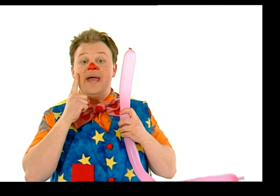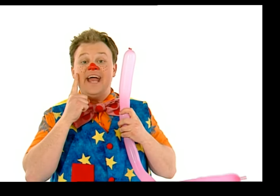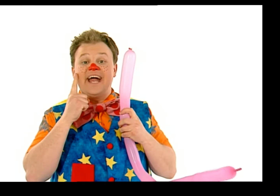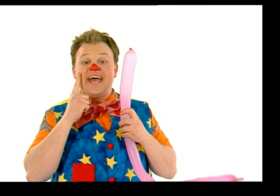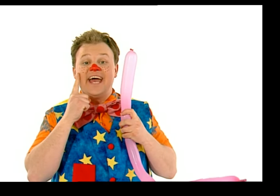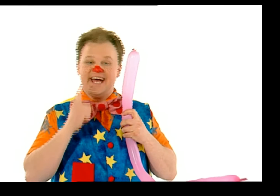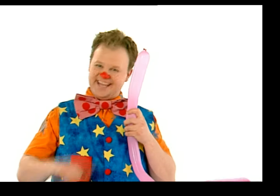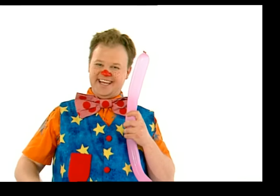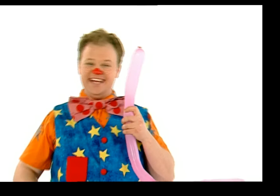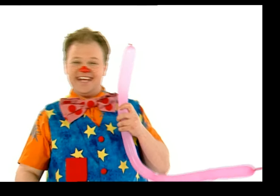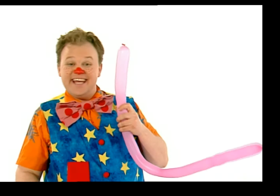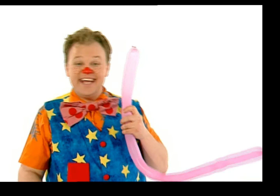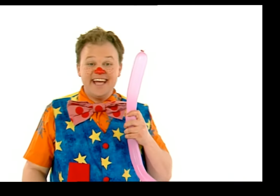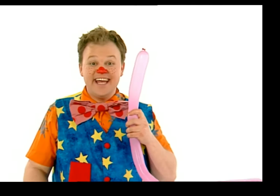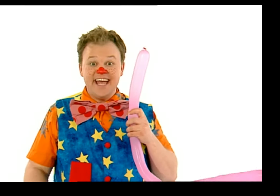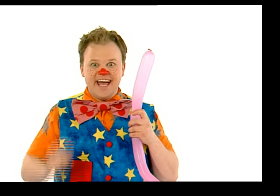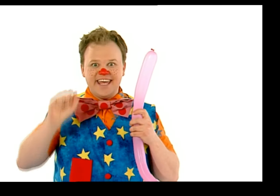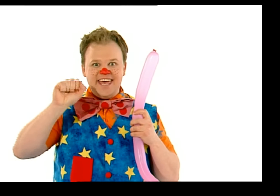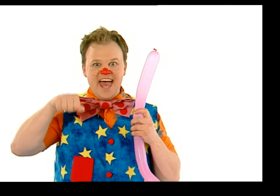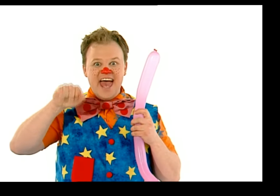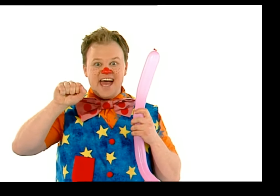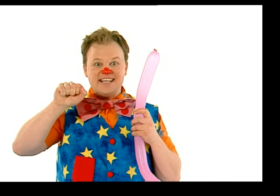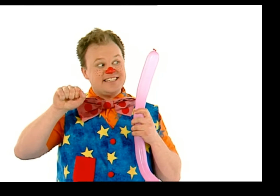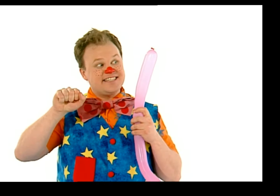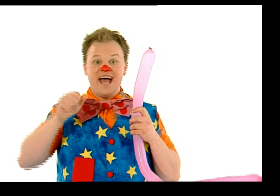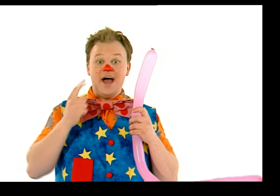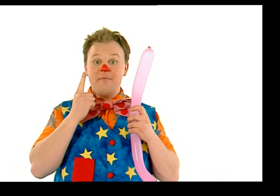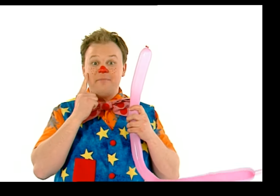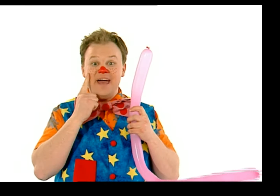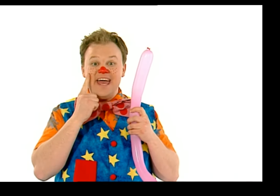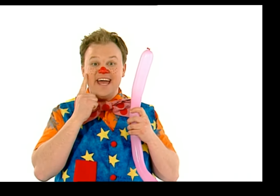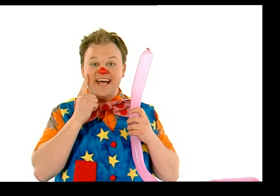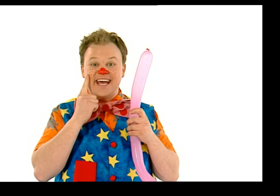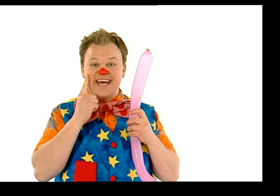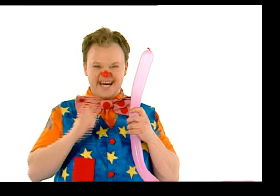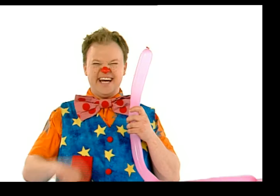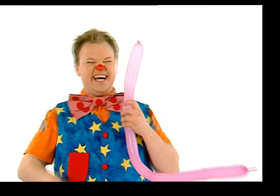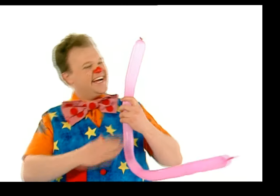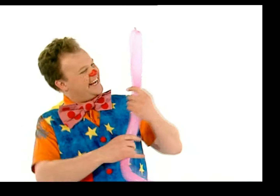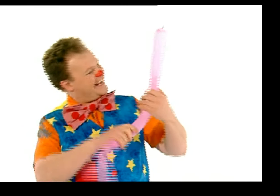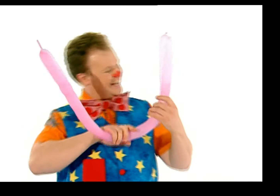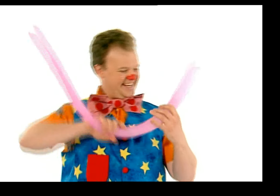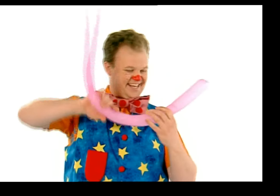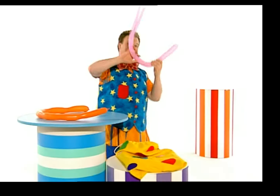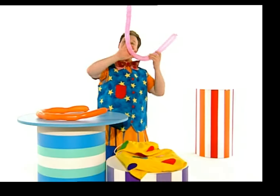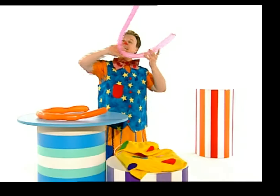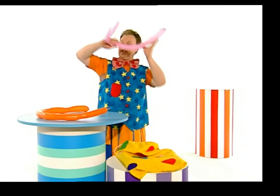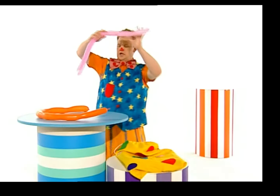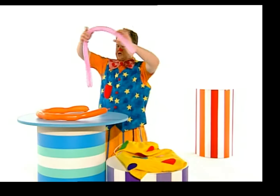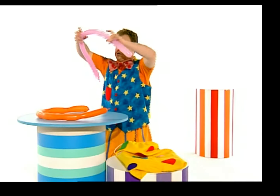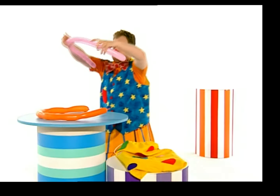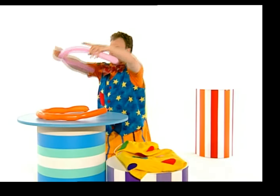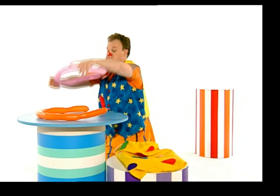Pink! Pink, Mr. Tumble? Yes, pink! Take